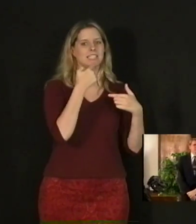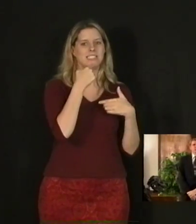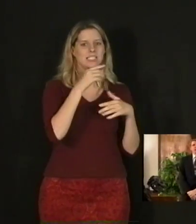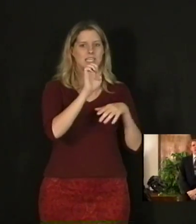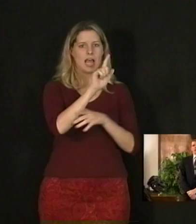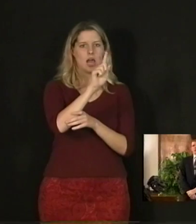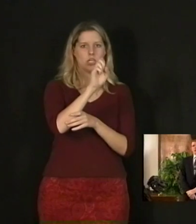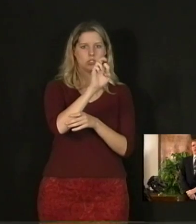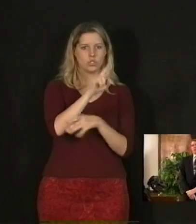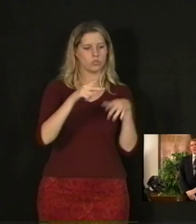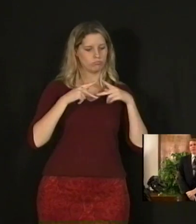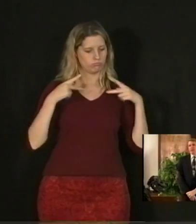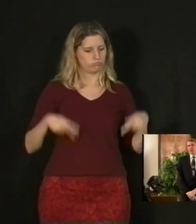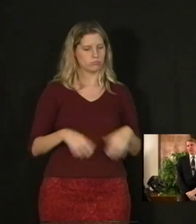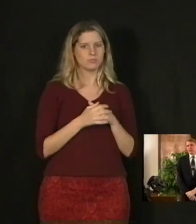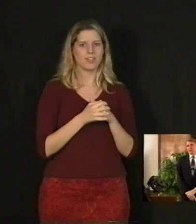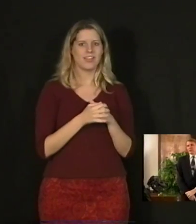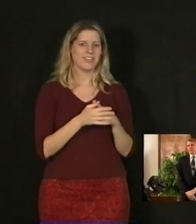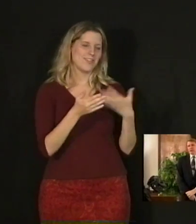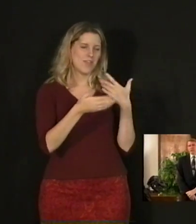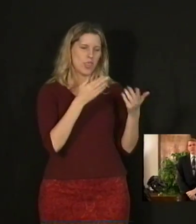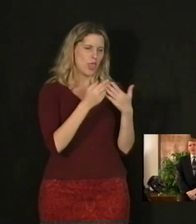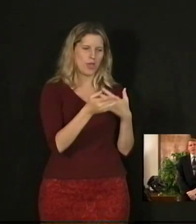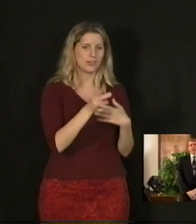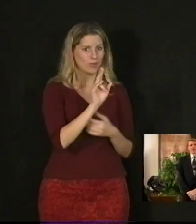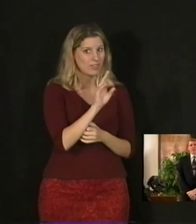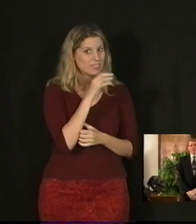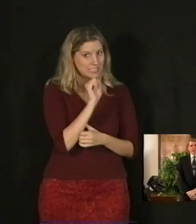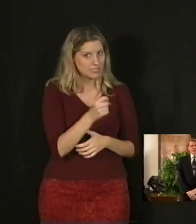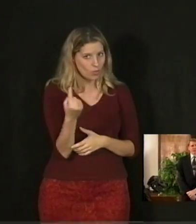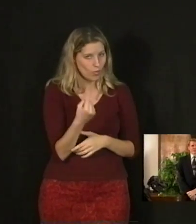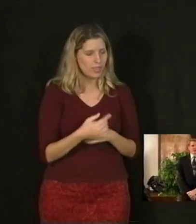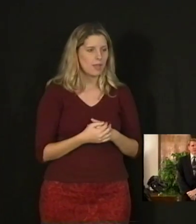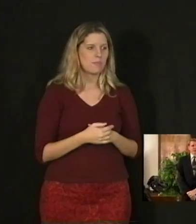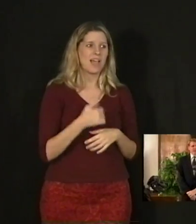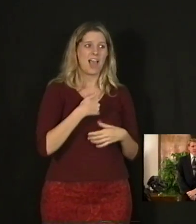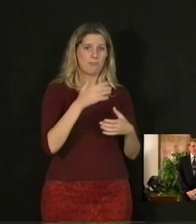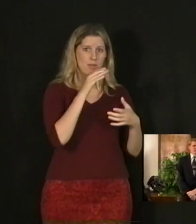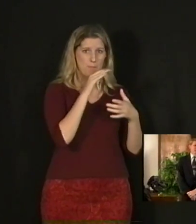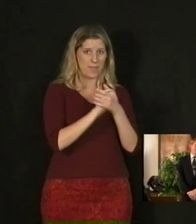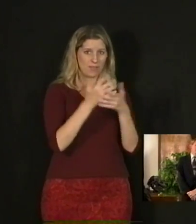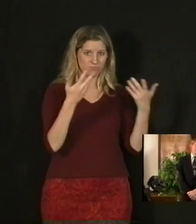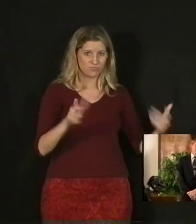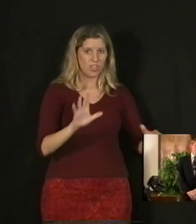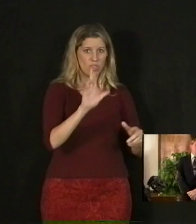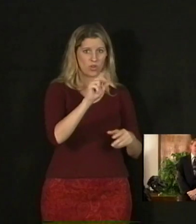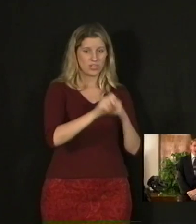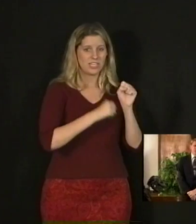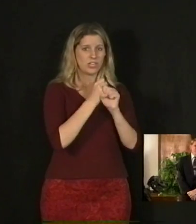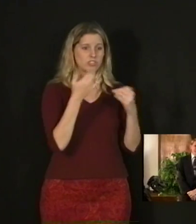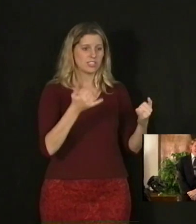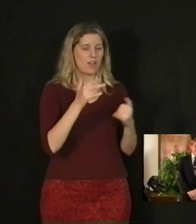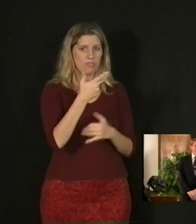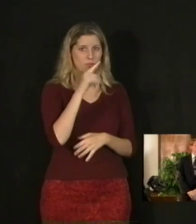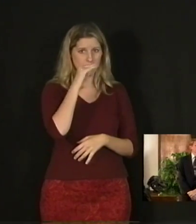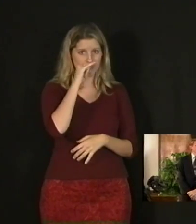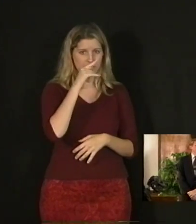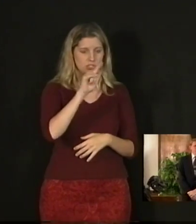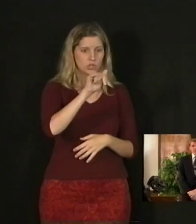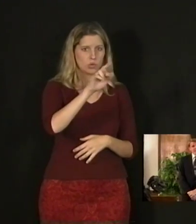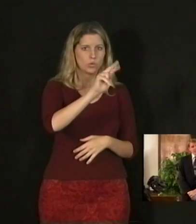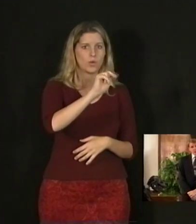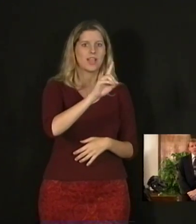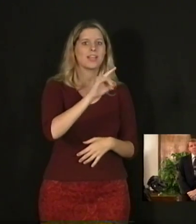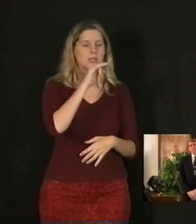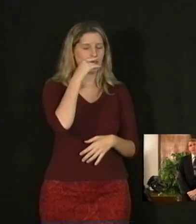But I said, fellas, I've been married 30 years now. I got 3 kids. I've got grandkids. I taught biology and anatomy.